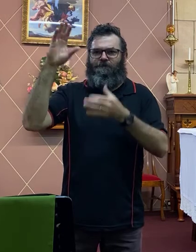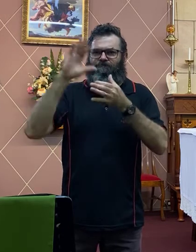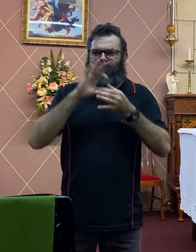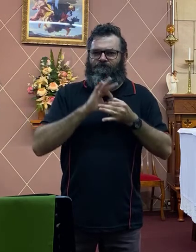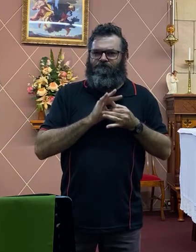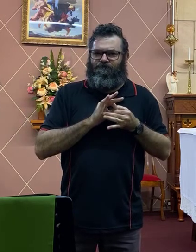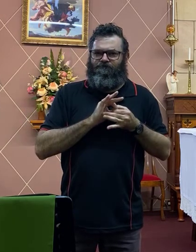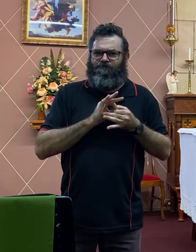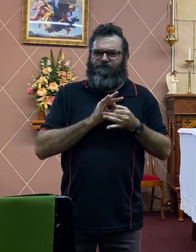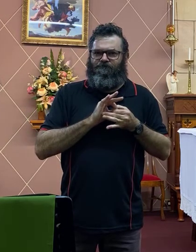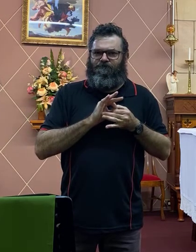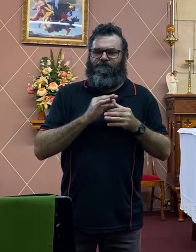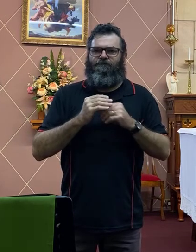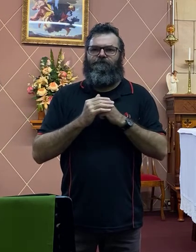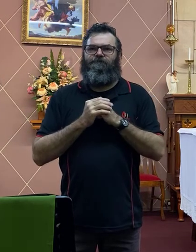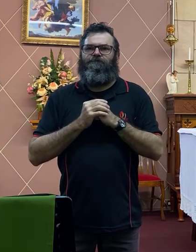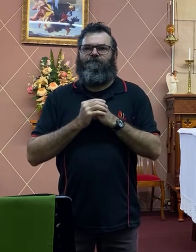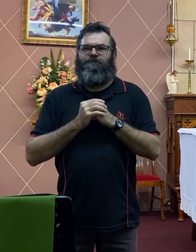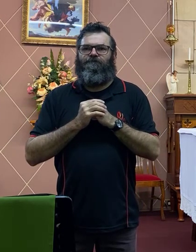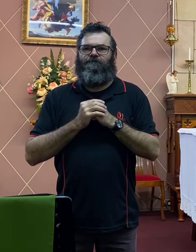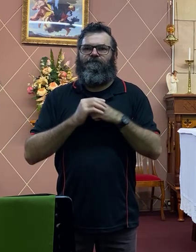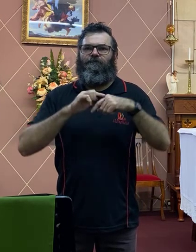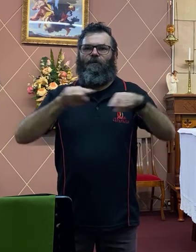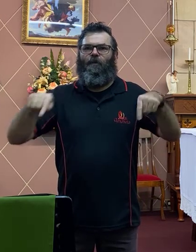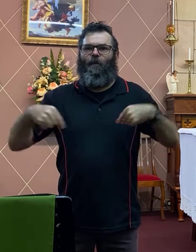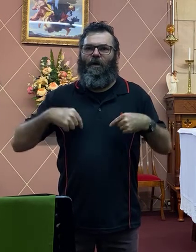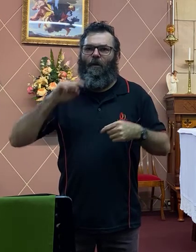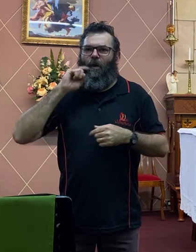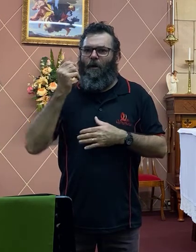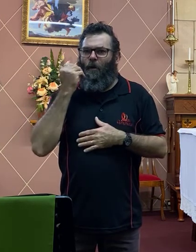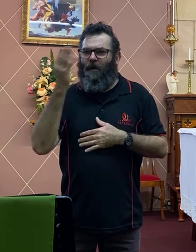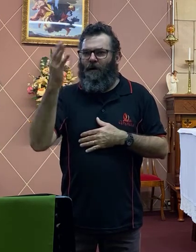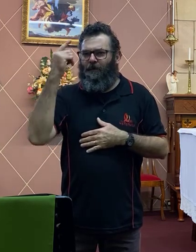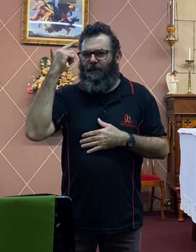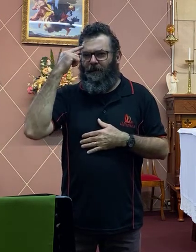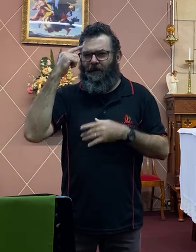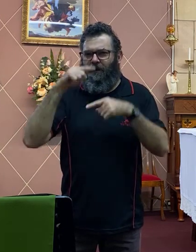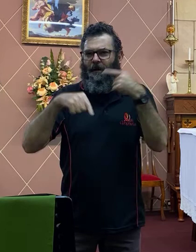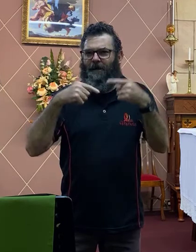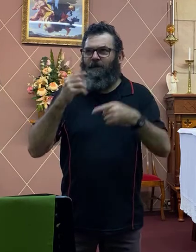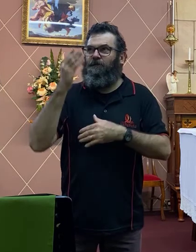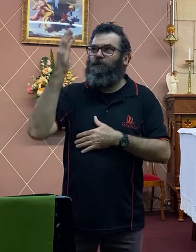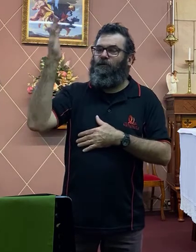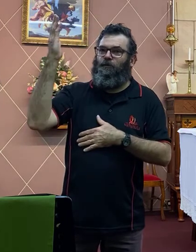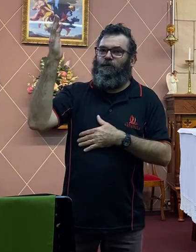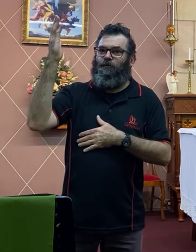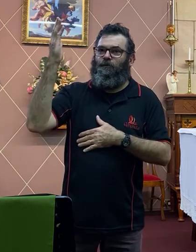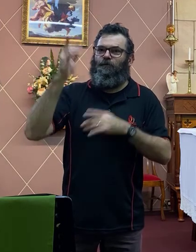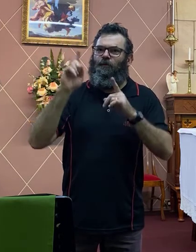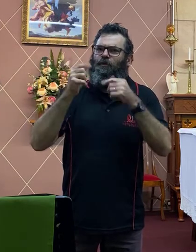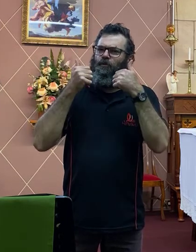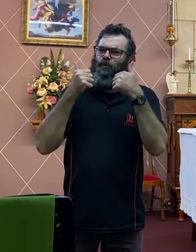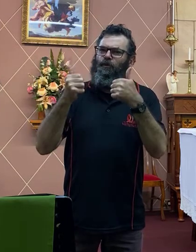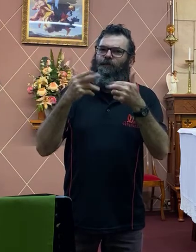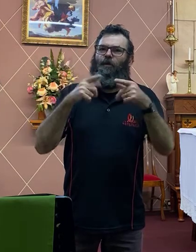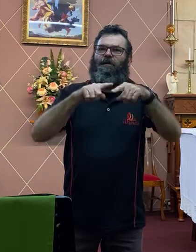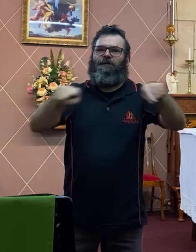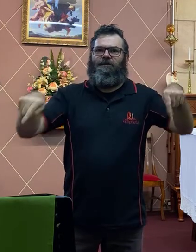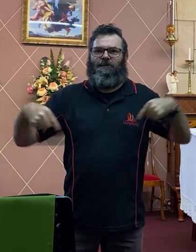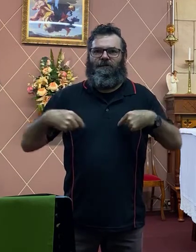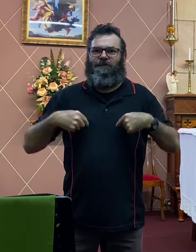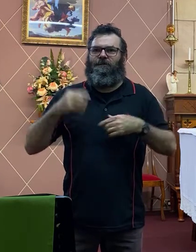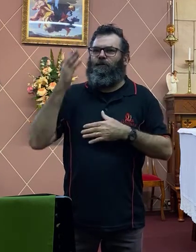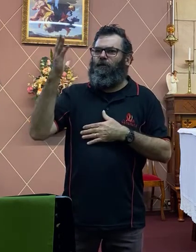sense of reverence, you may nurture in us what is good, and by your watchful care, keep safe what you have